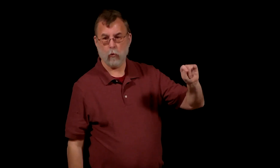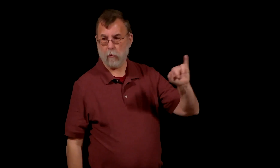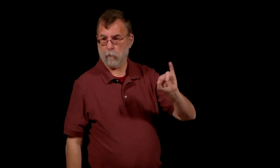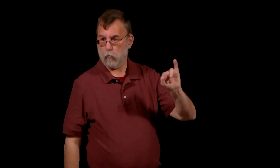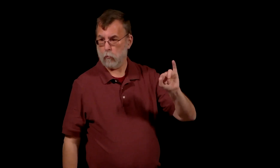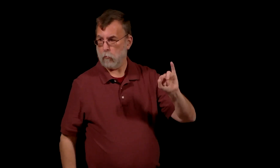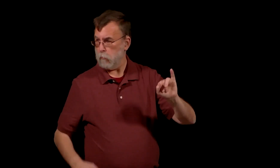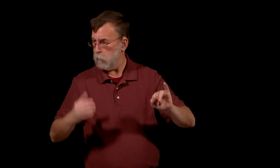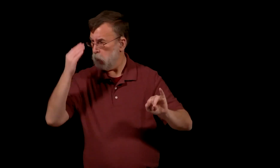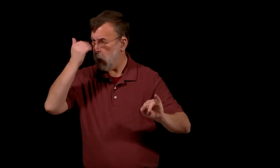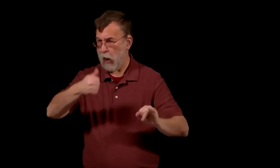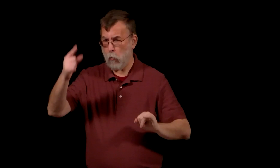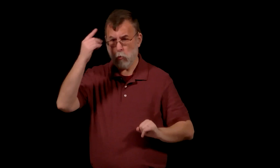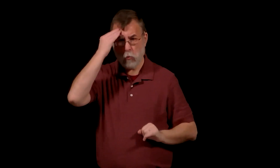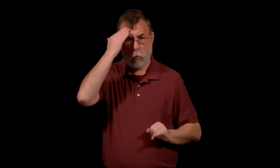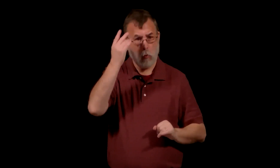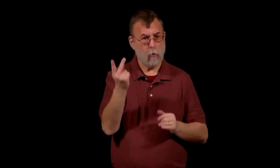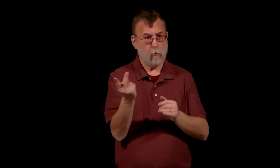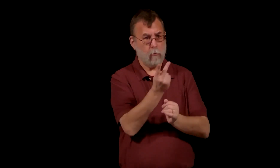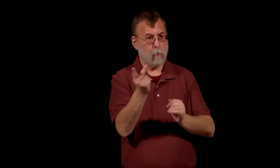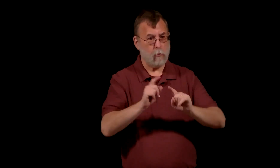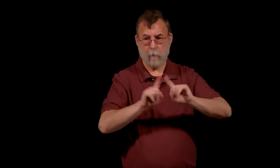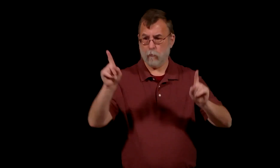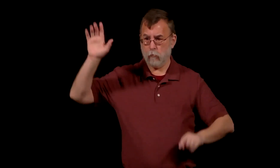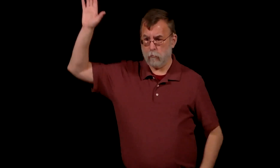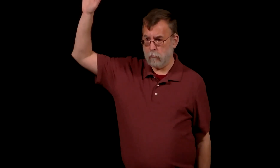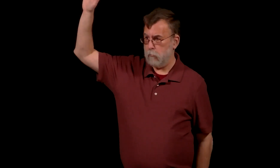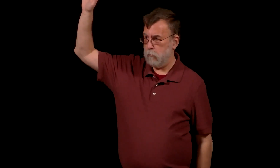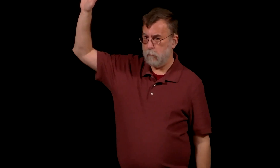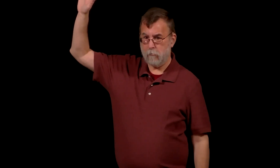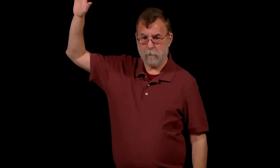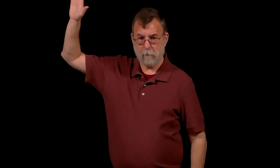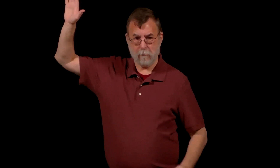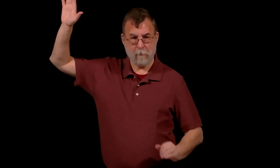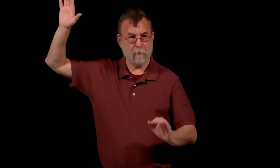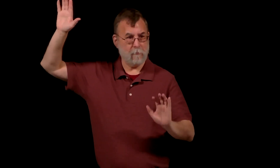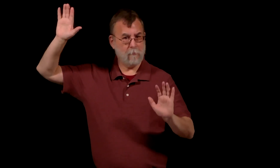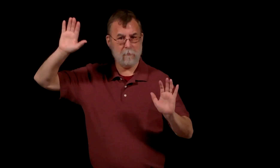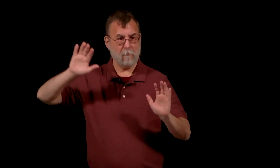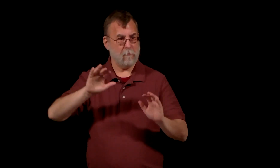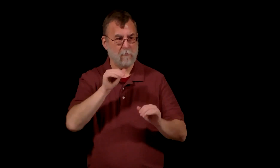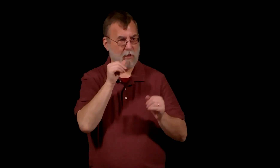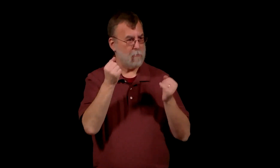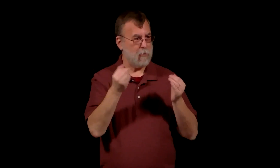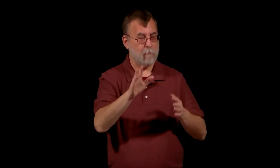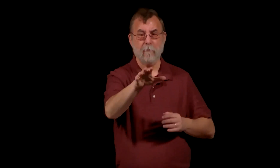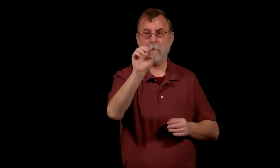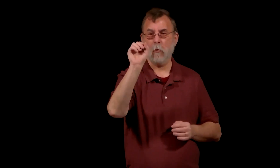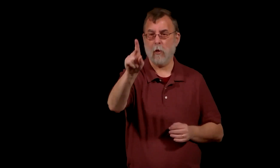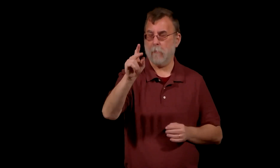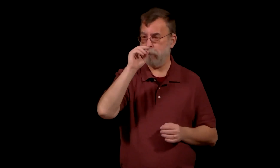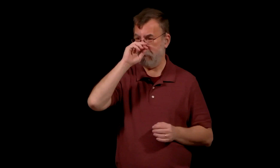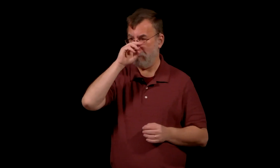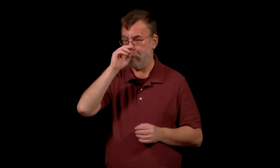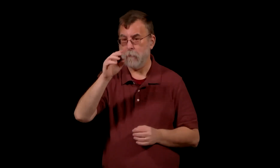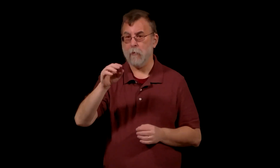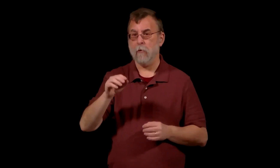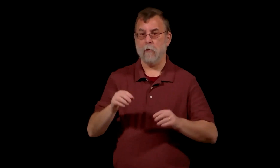is introvert. And do you know the difference between those two? See a show of hands? Okay, not many. Okay.